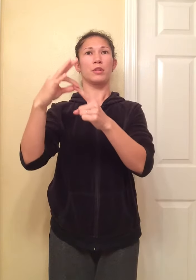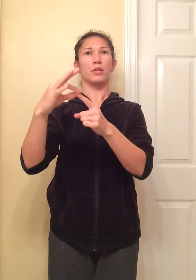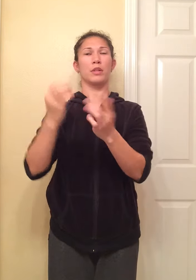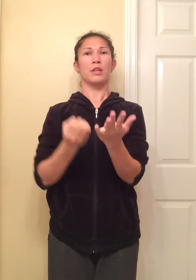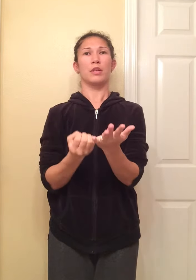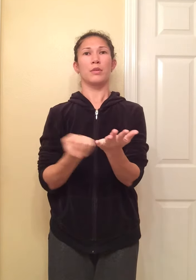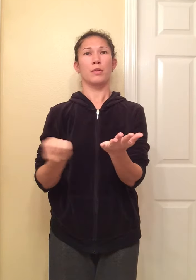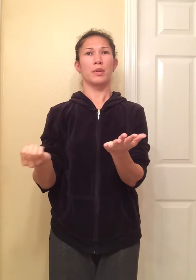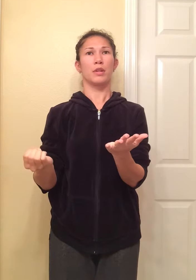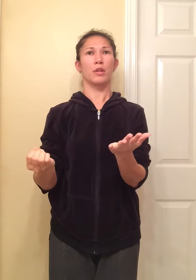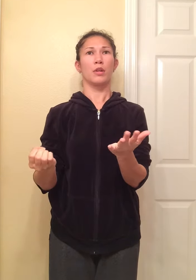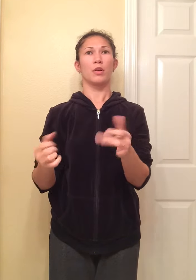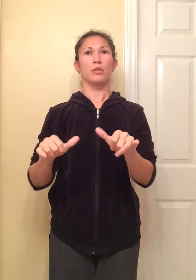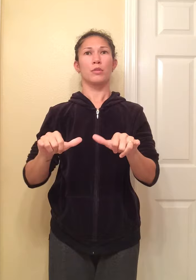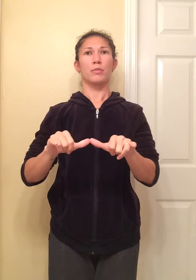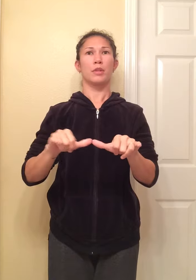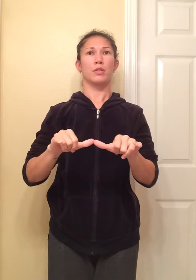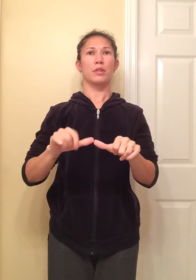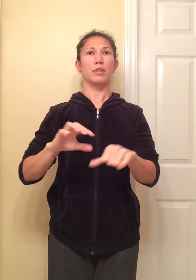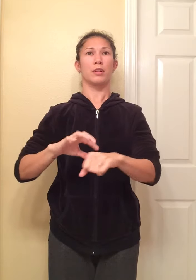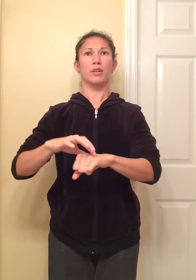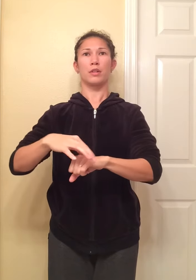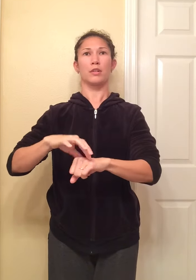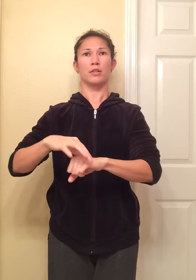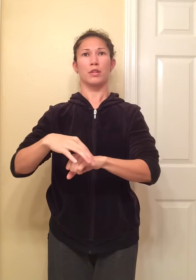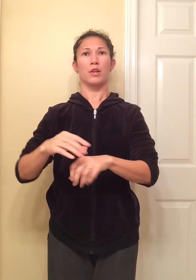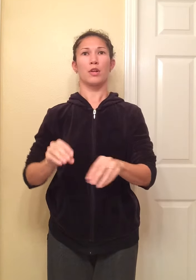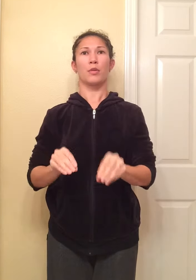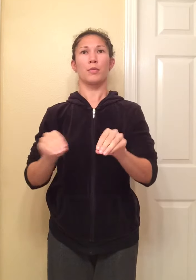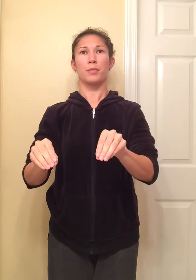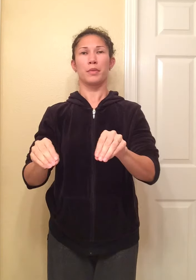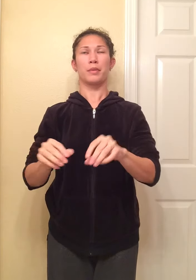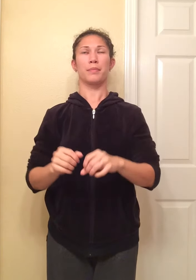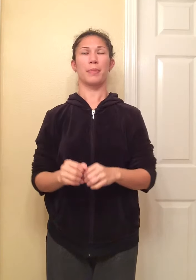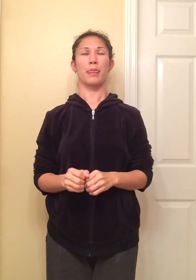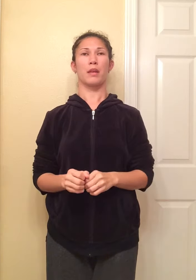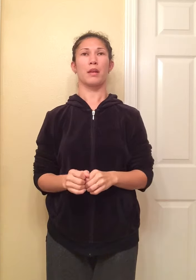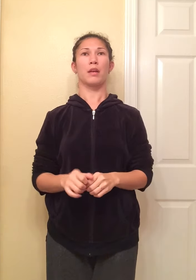Then this information is used to compute a number.